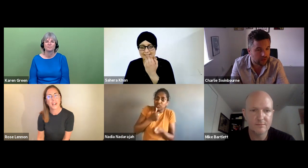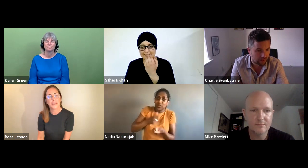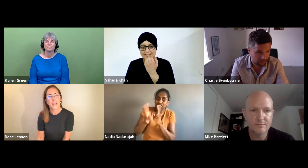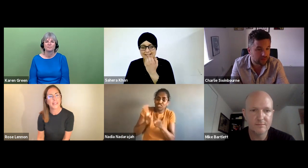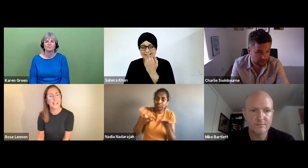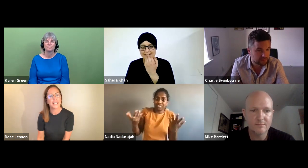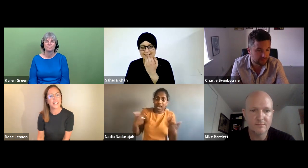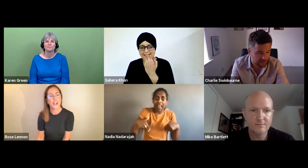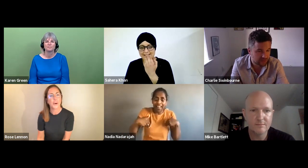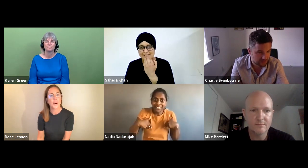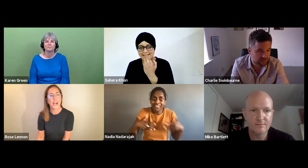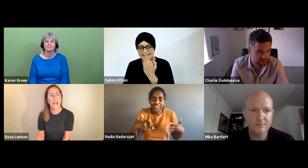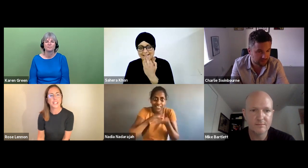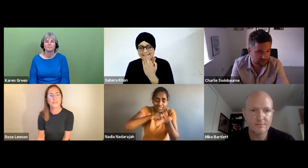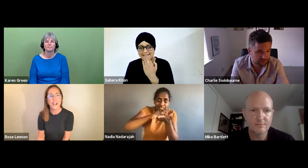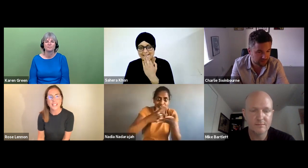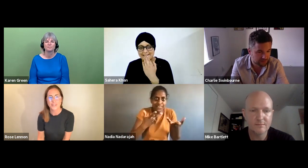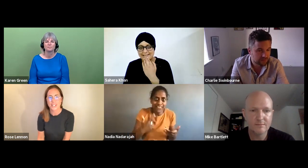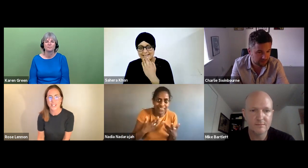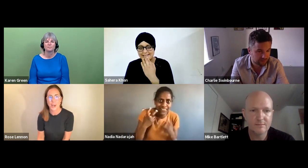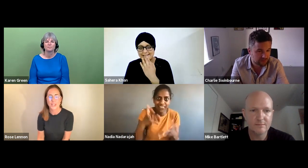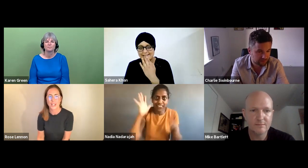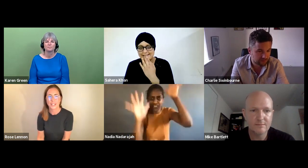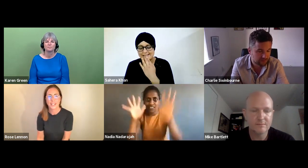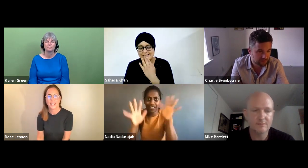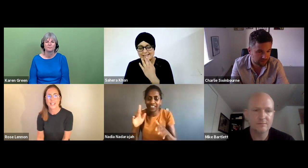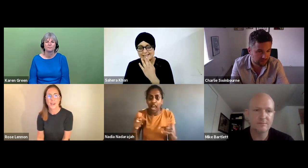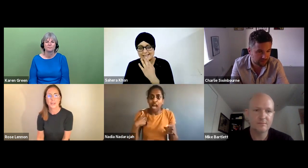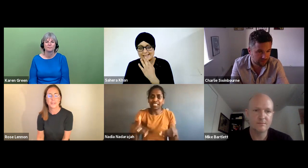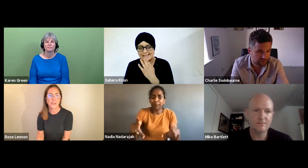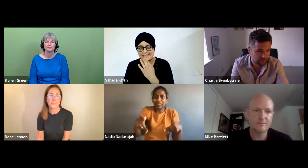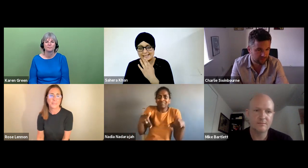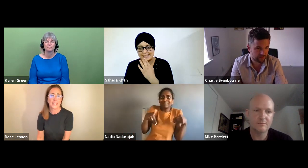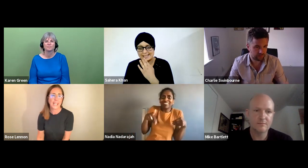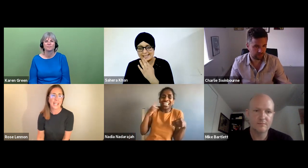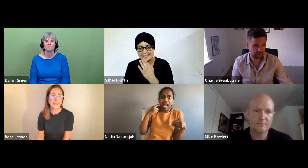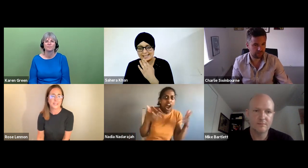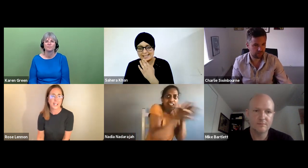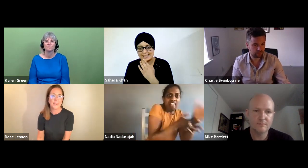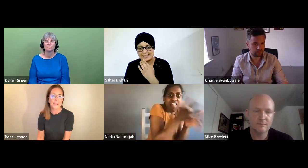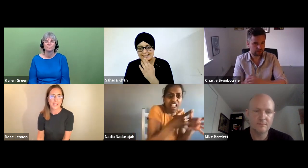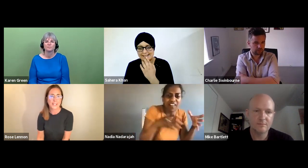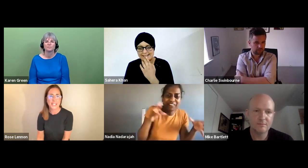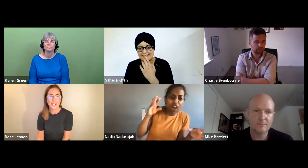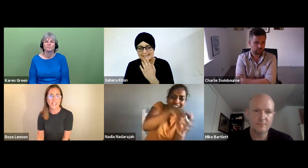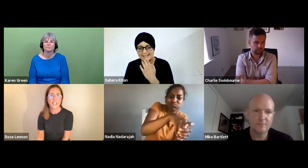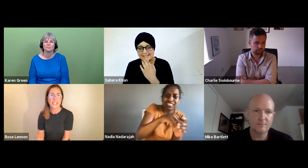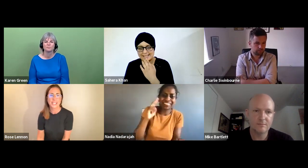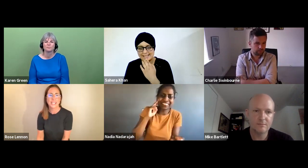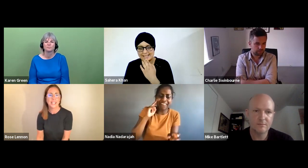I think back then I didn't know I had the right to use an interpreter. So, you know, I'd be there trying to make myself understood. And,